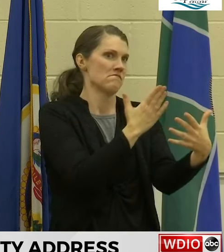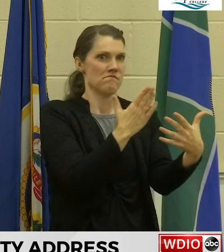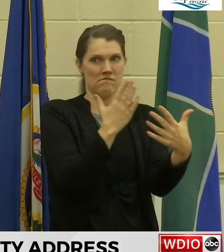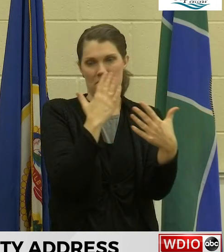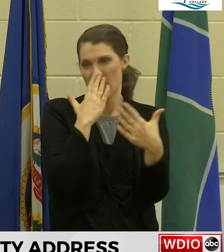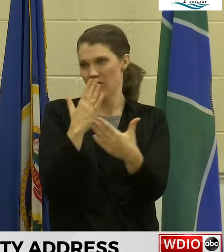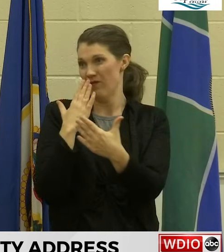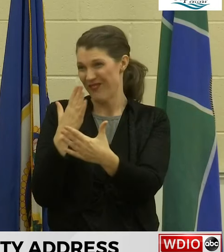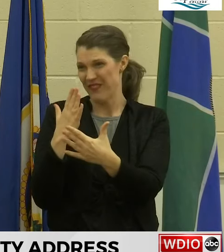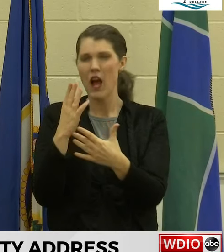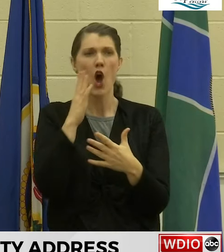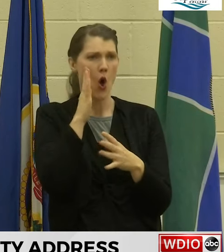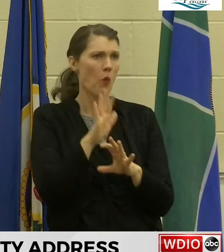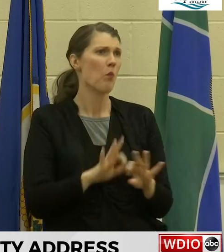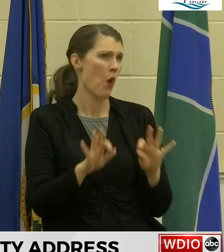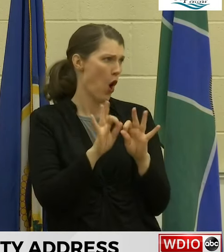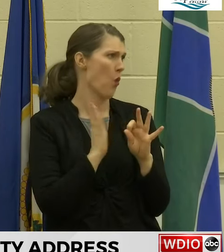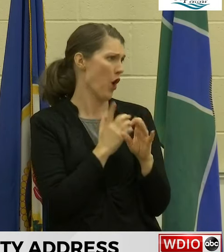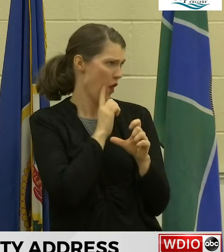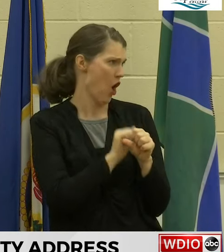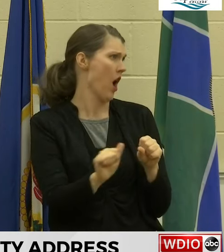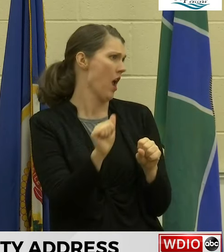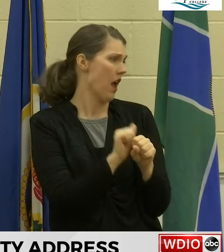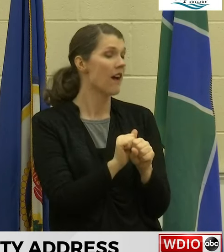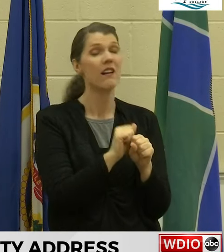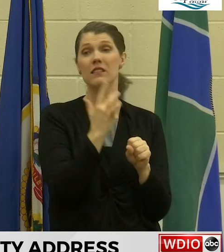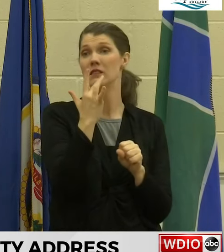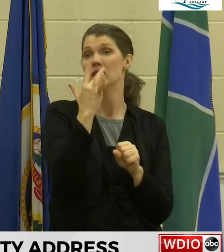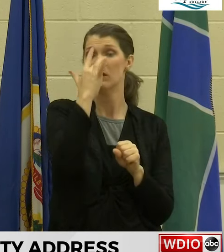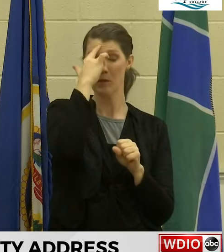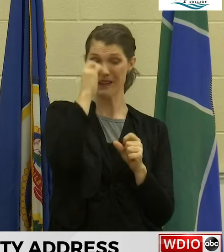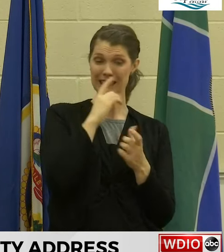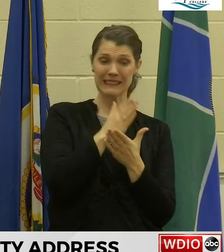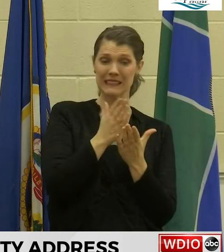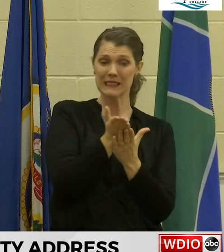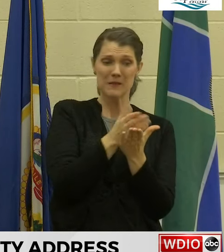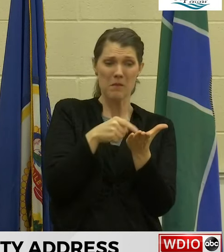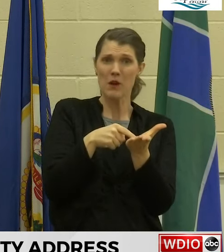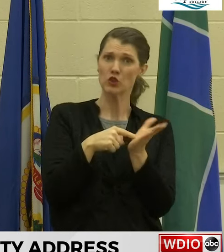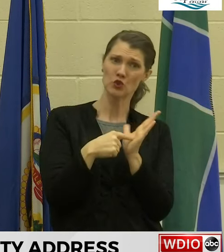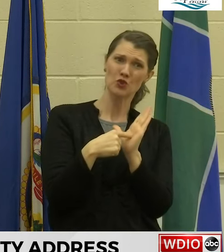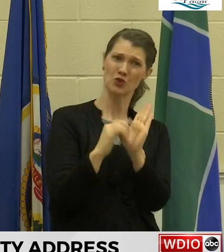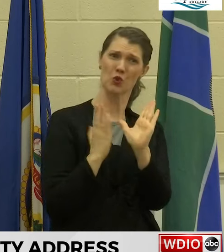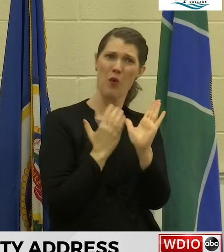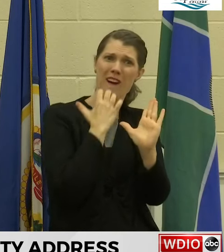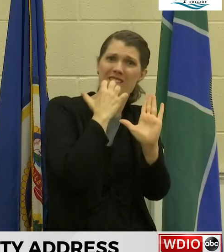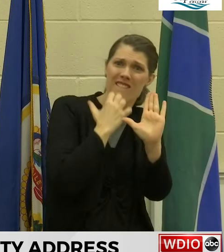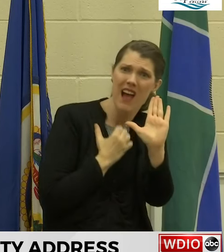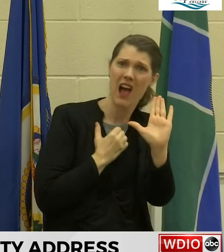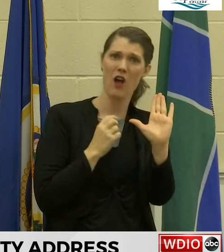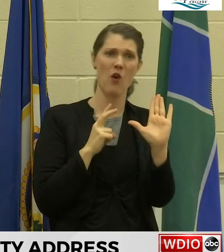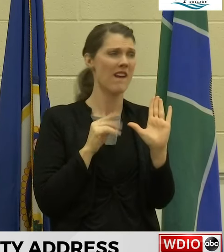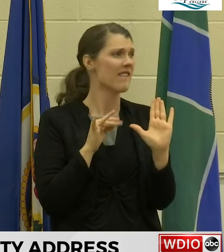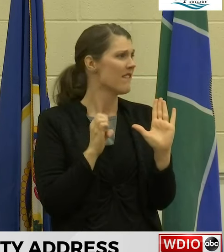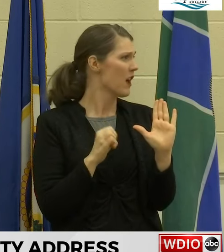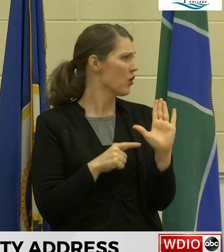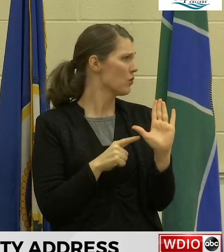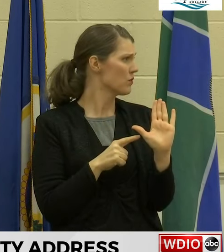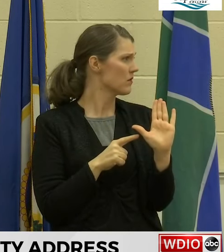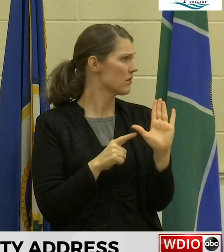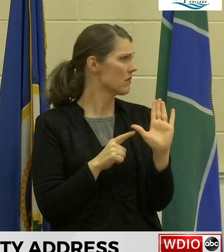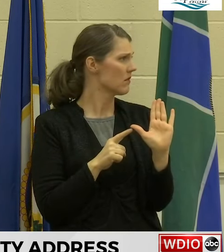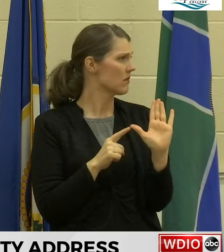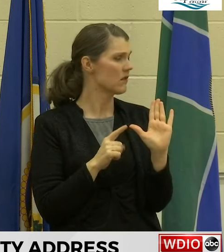I think it'll be worth the effort because budgets represent our values and priorities in